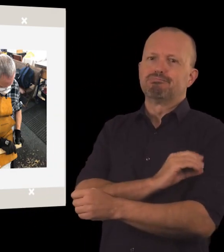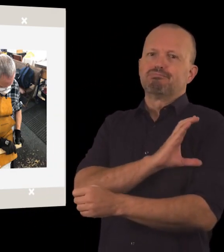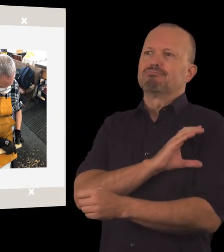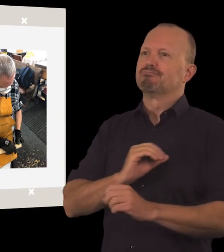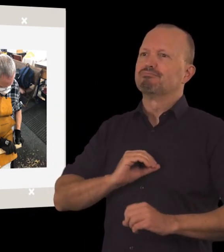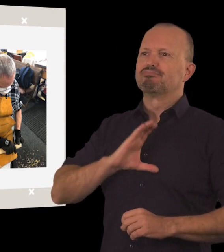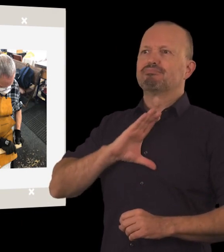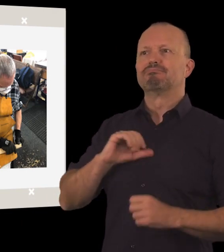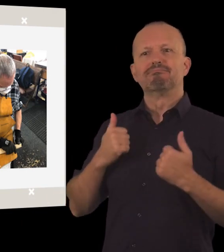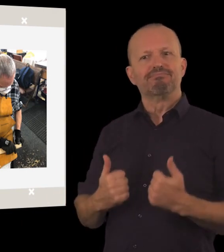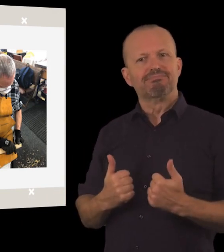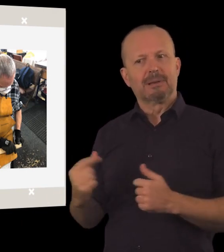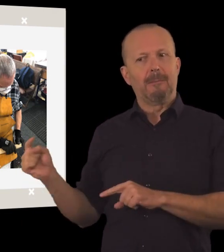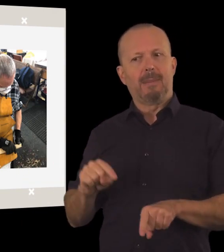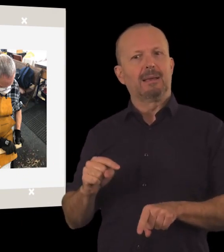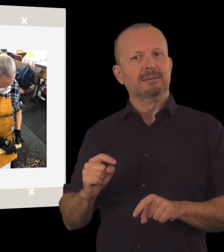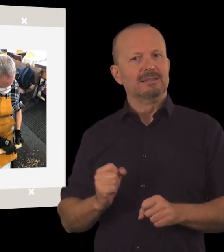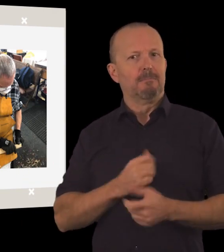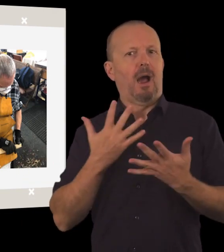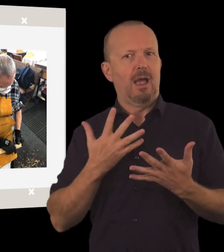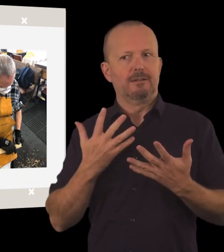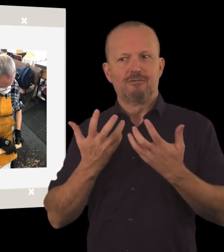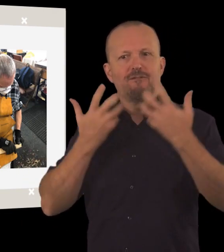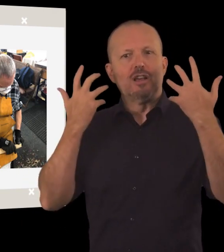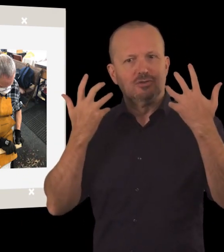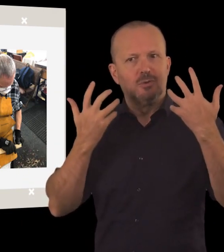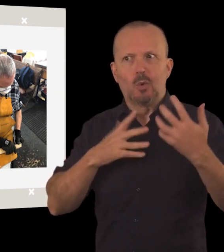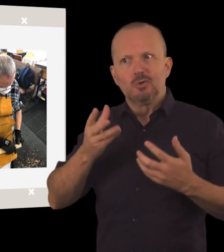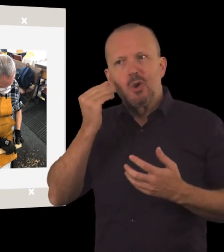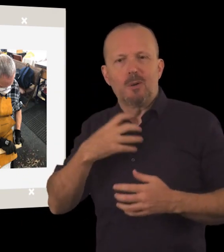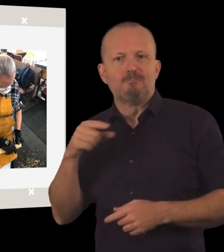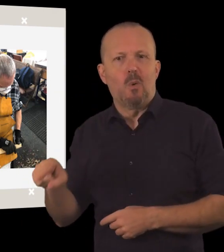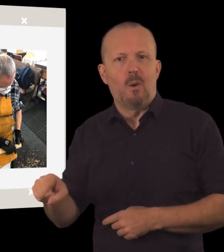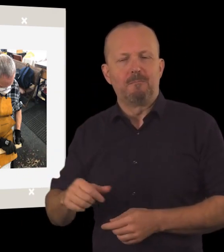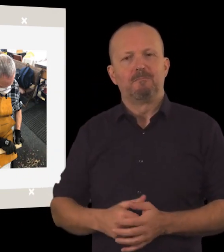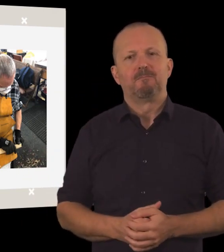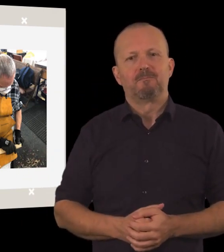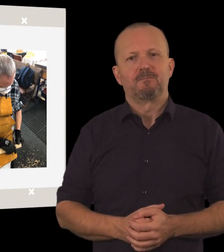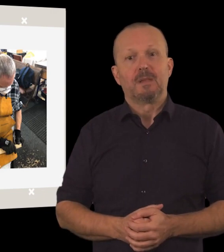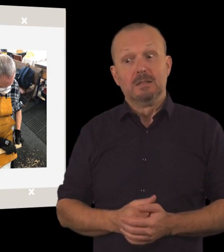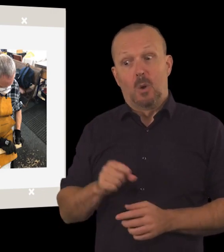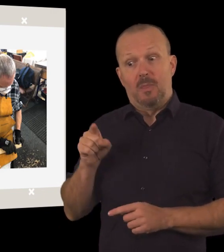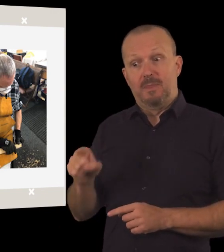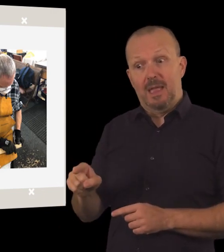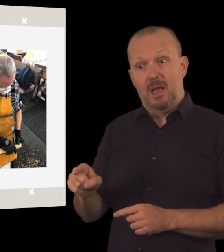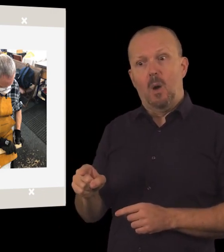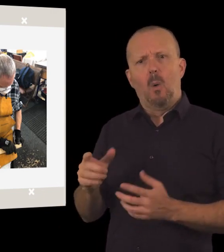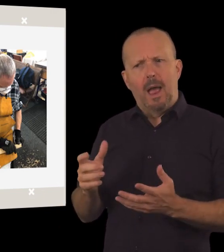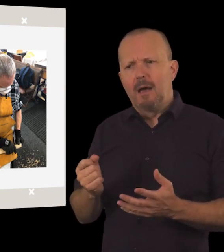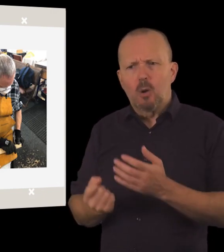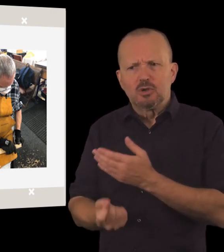Artists got to take part in this process. The atmosphere that was created during the day was fun and exciting. So these are